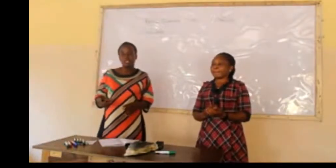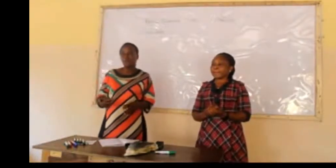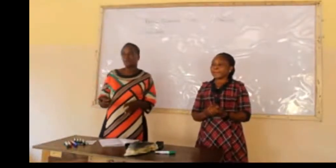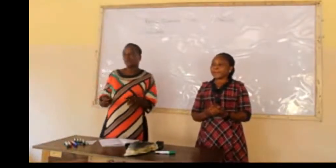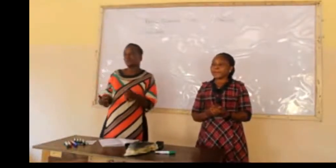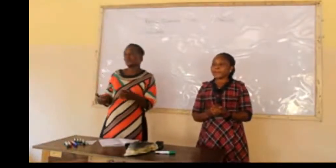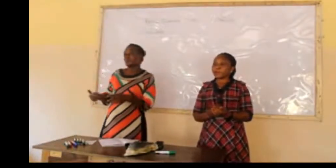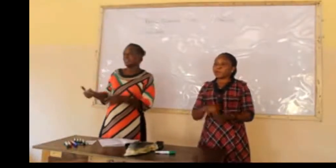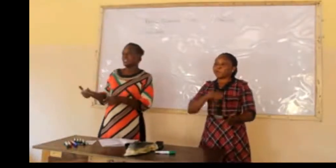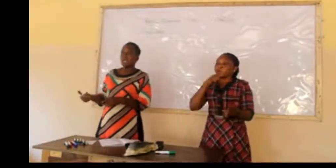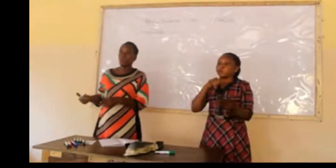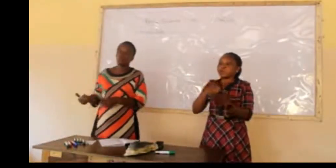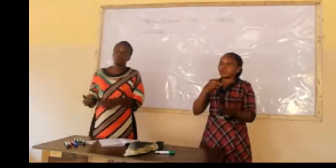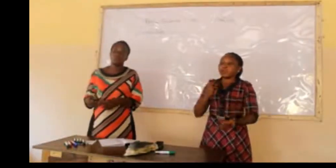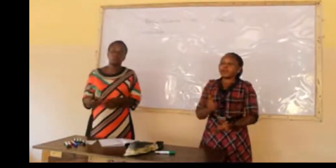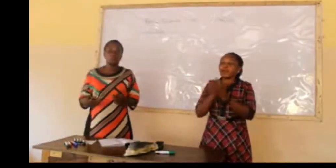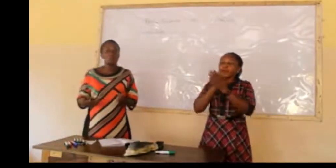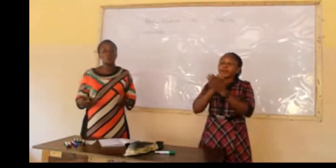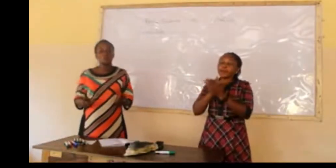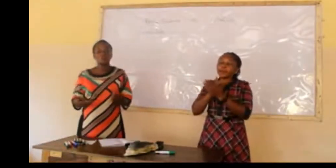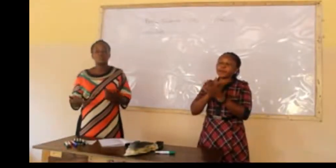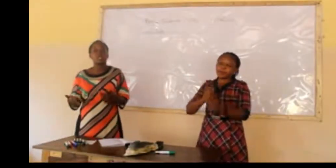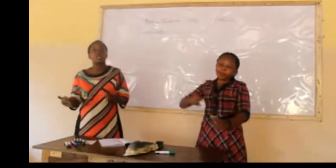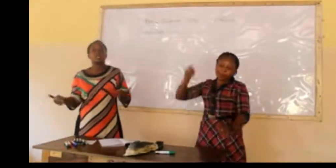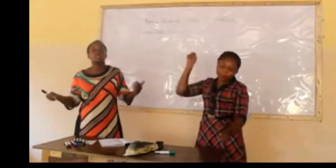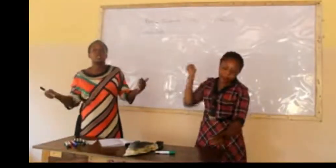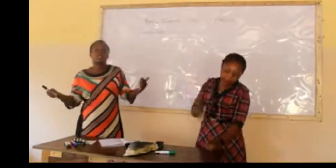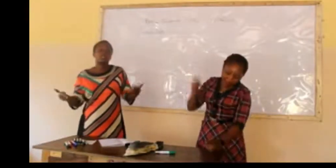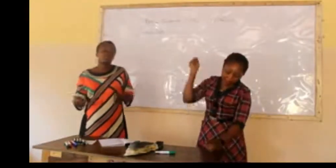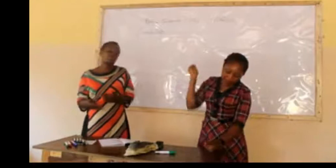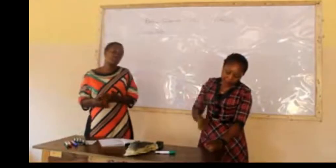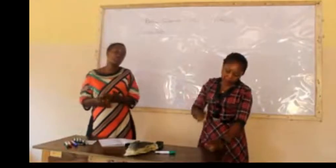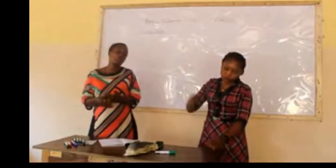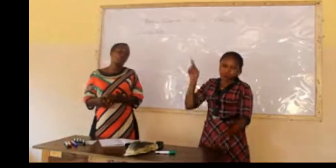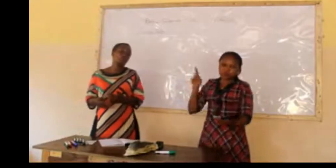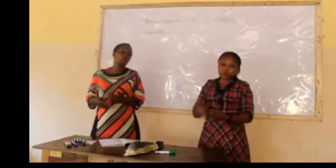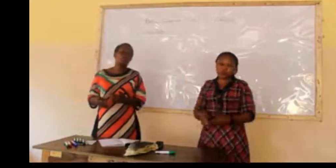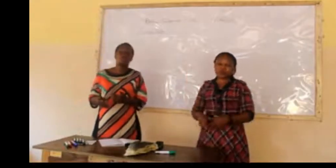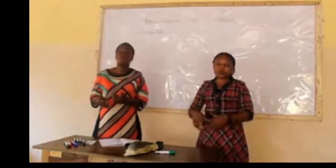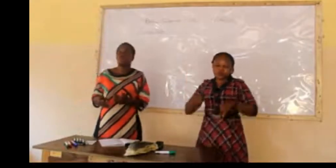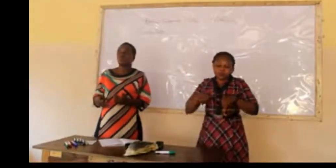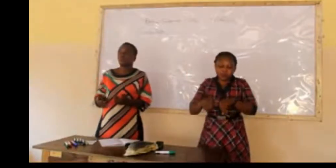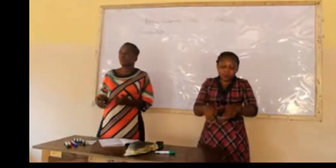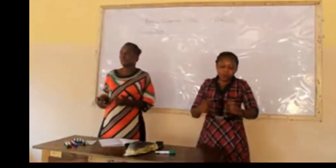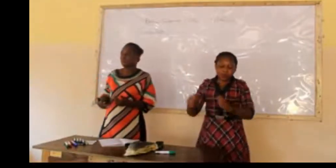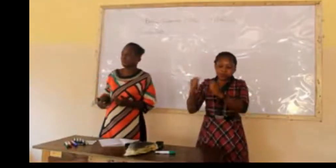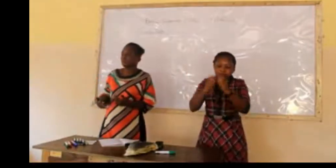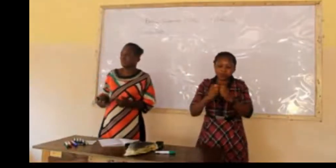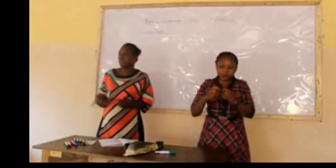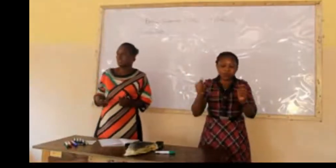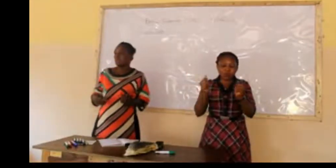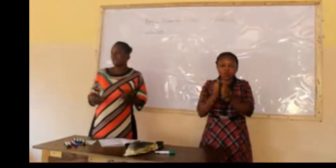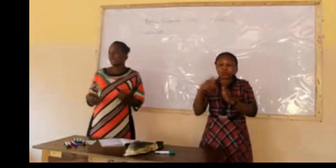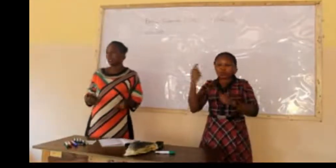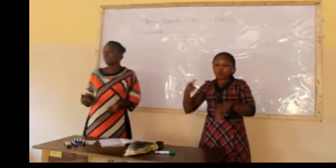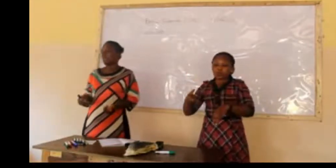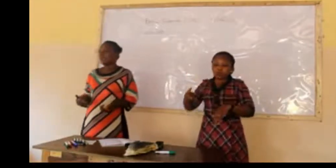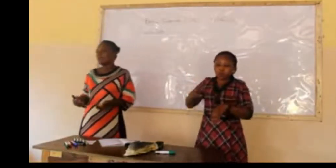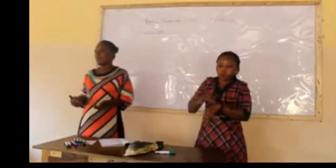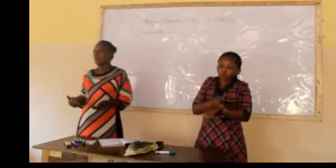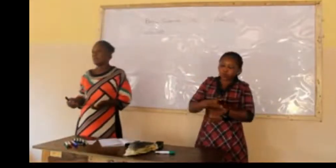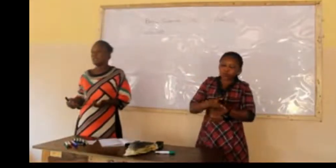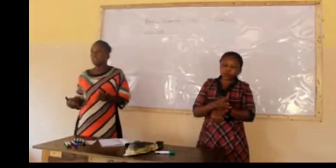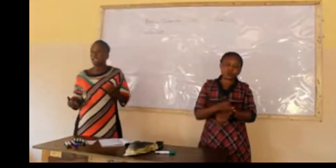friction enables nails or knots to stay together with the wood. We now